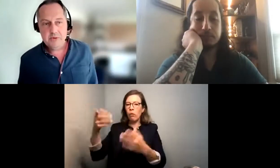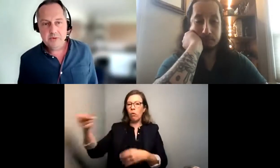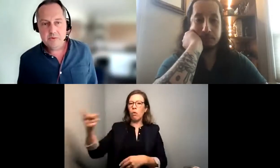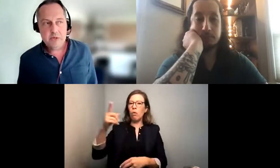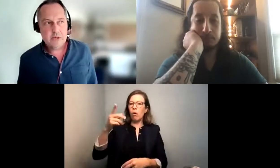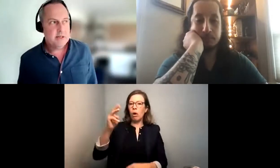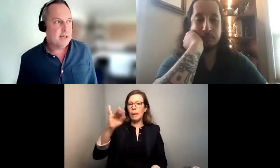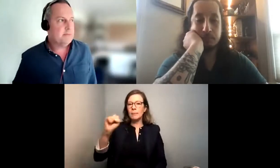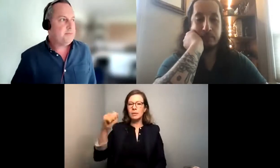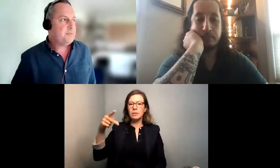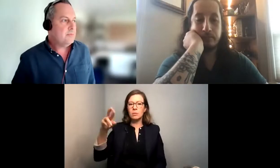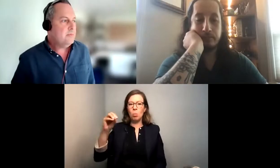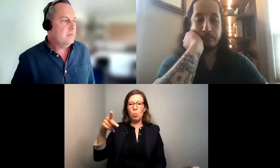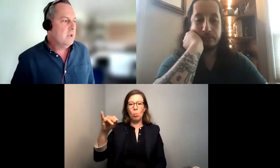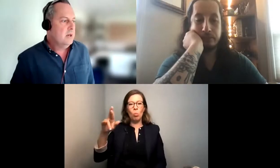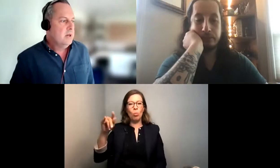deaf person's work. I think